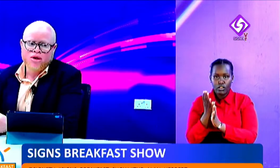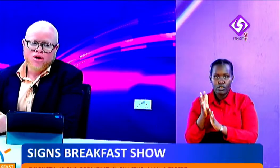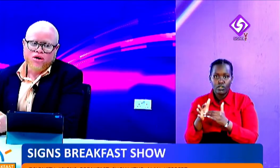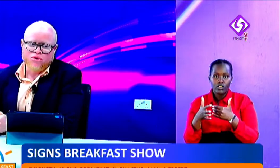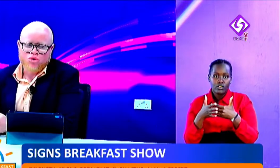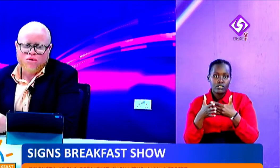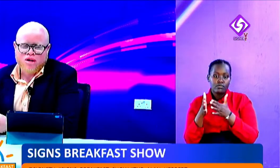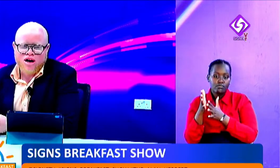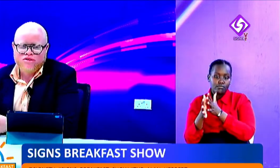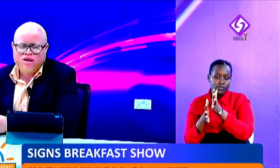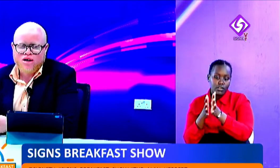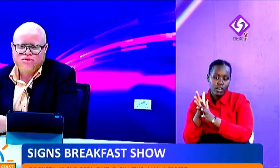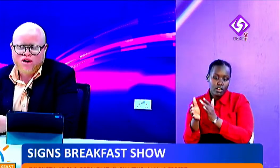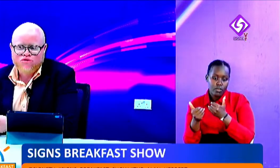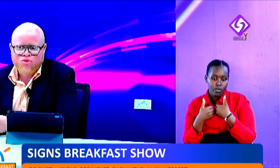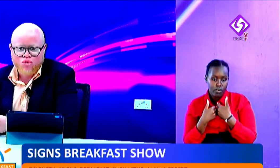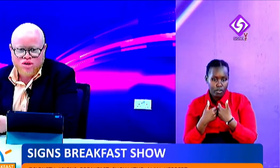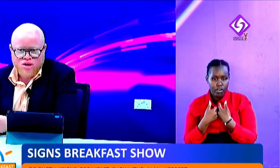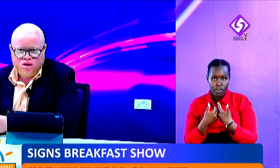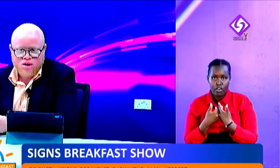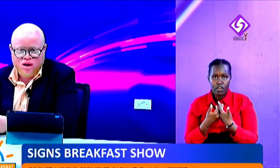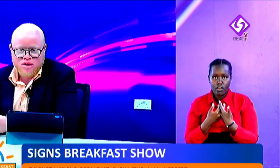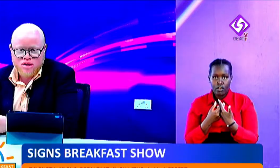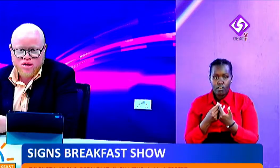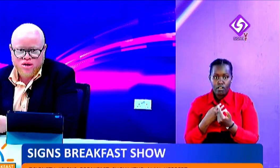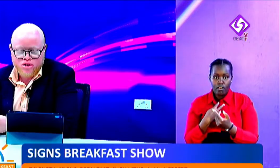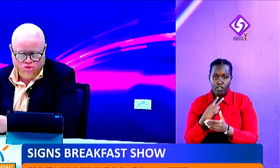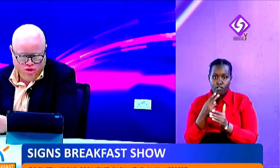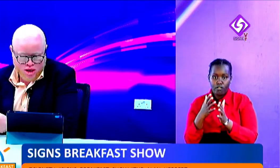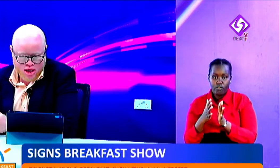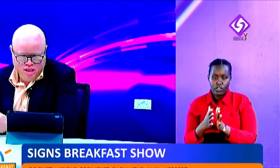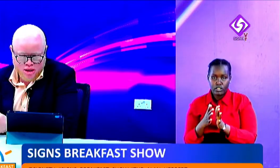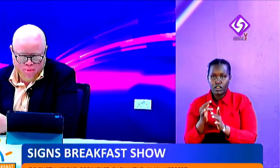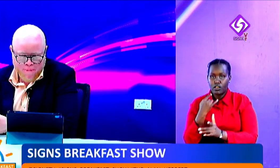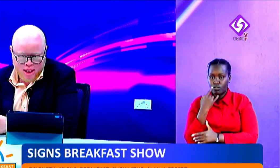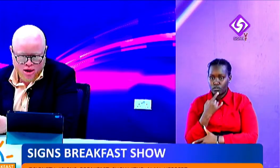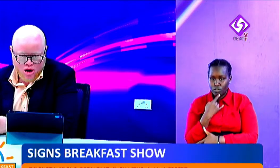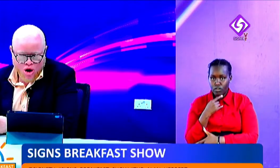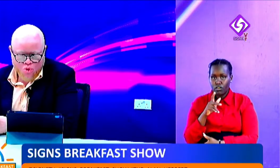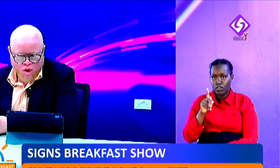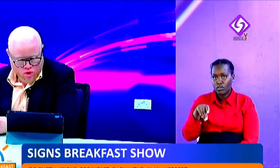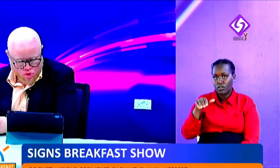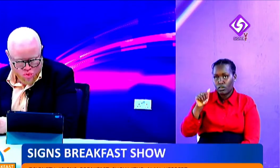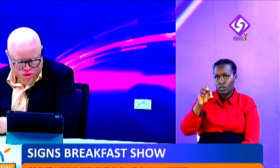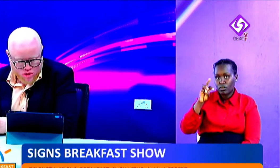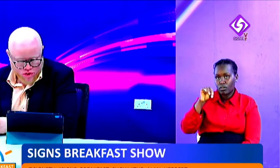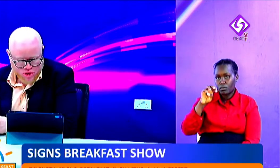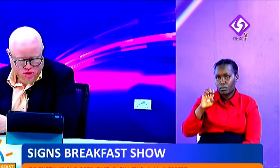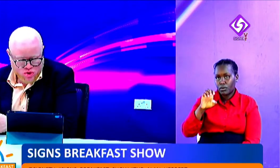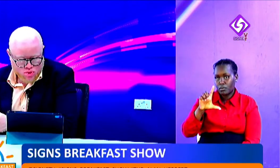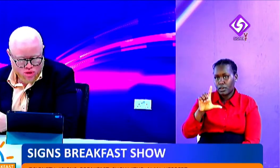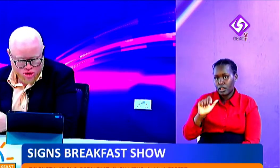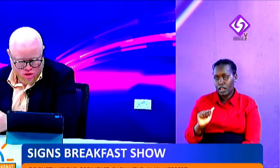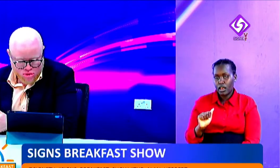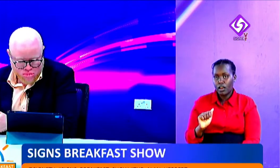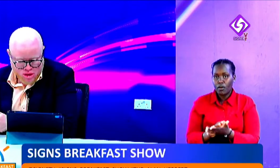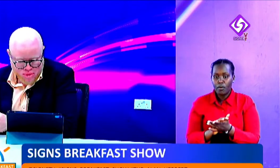we're going to be having a voicer, and the voicer is Pamela Wango. Without further ado, Madam Aska,